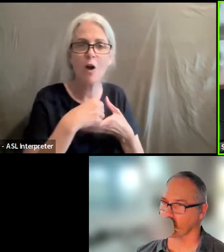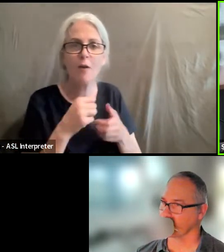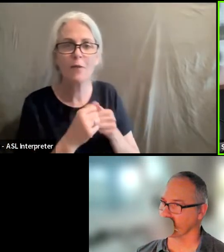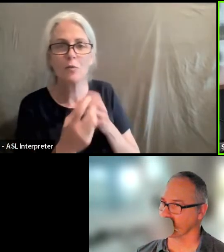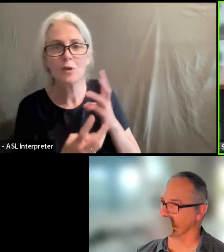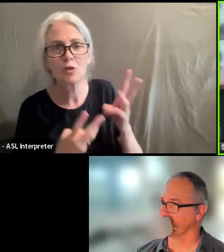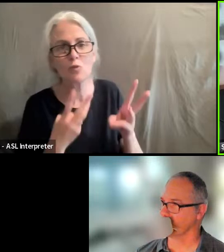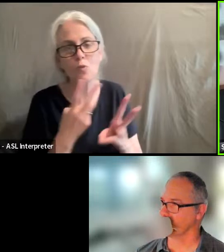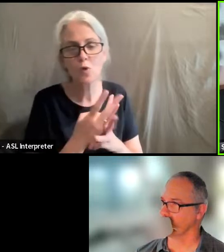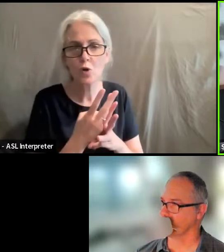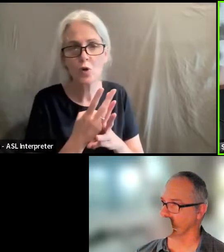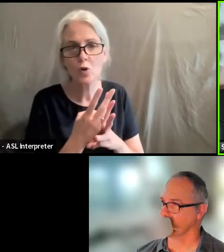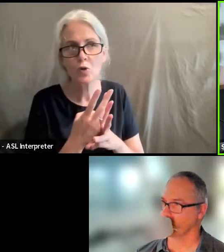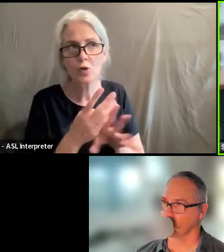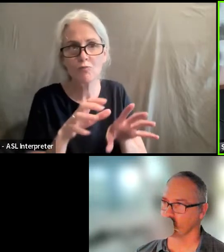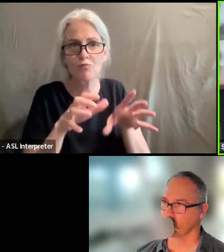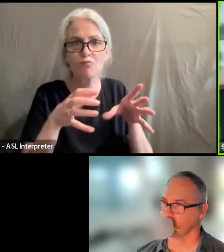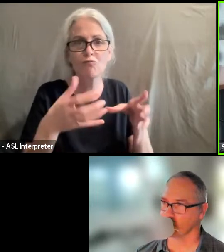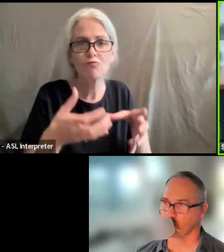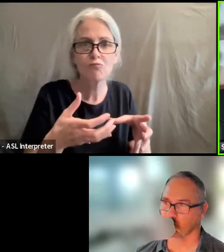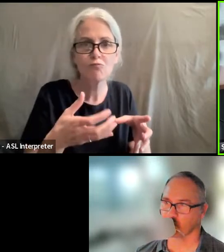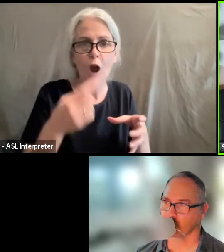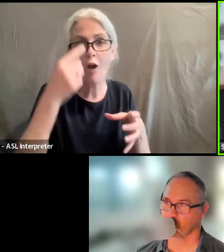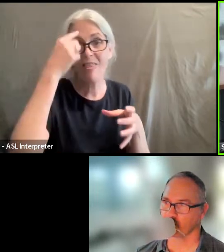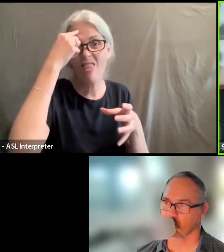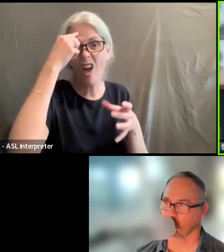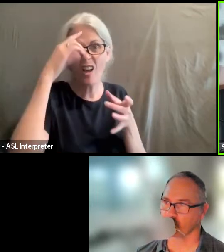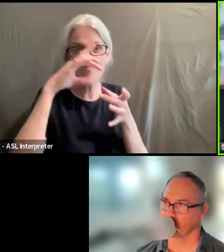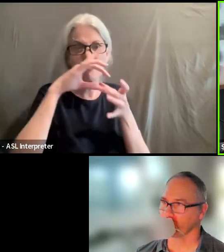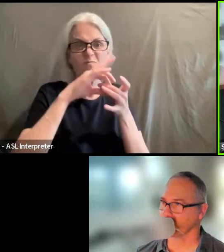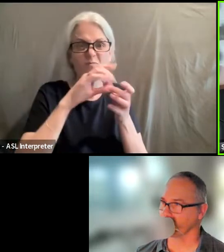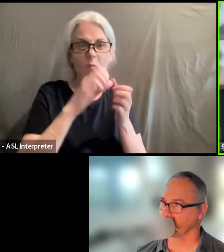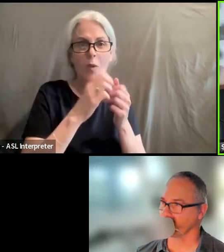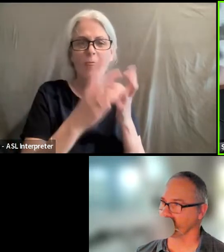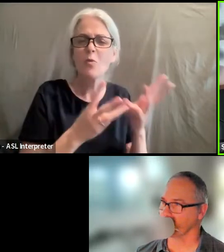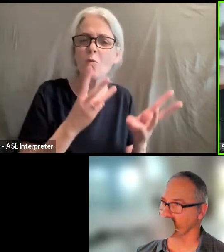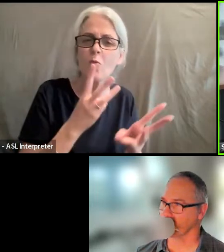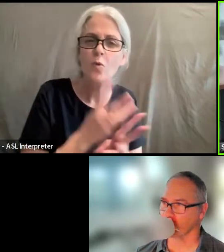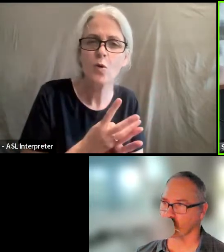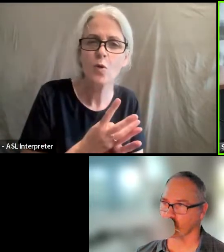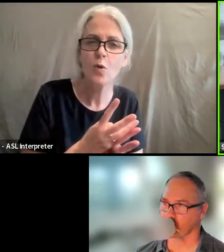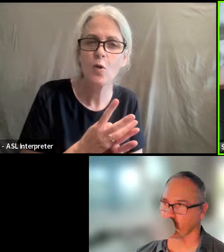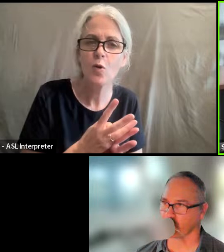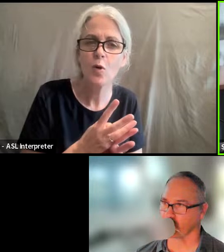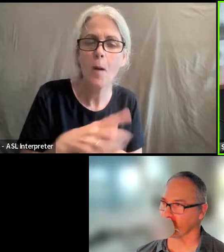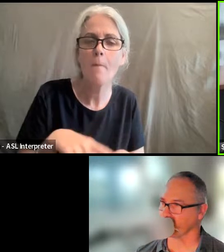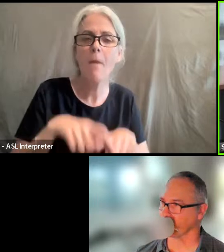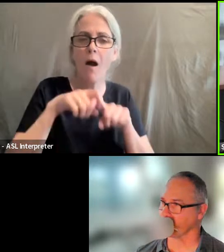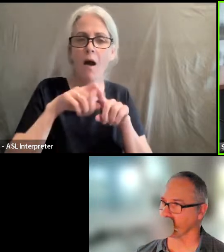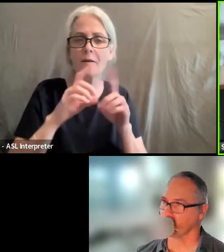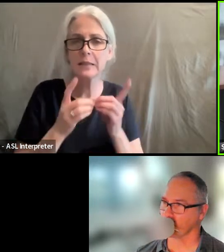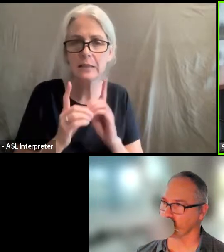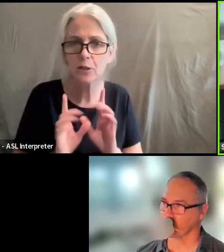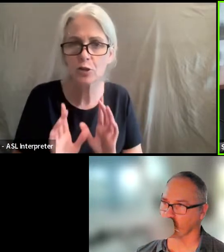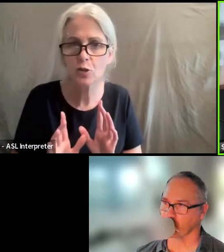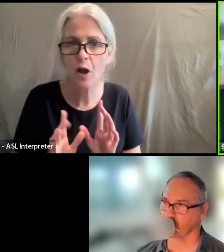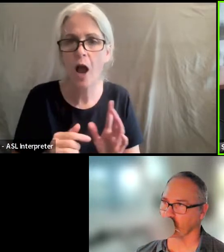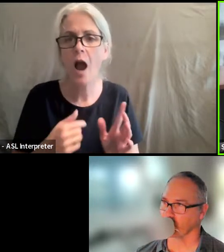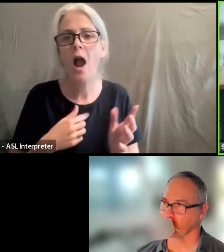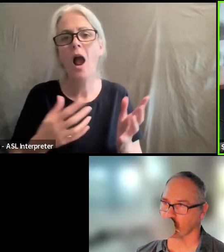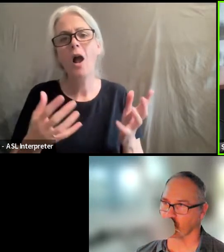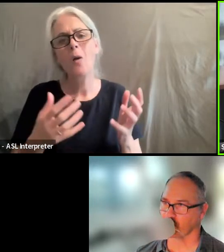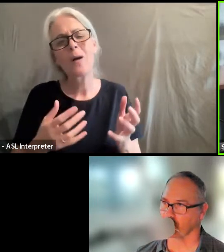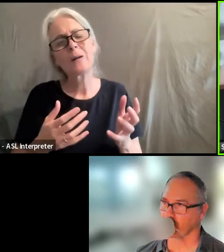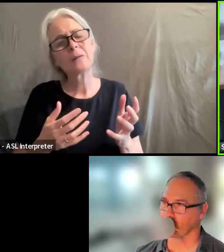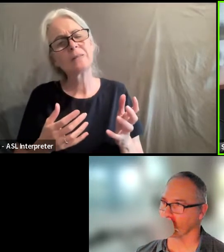world, engaging our thoughts. And so I want to lean